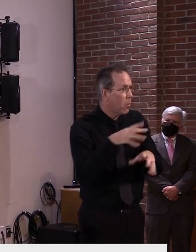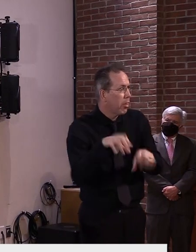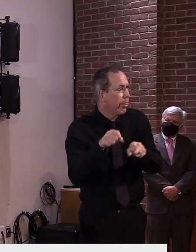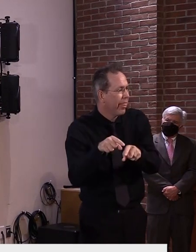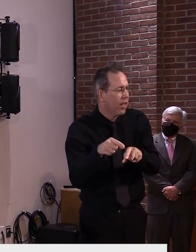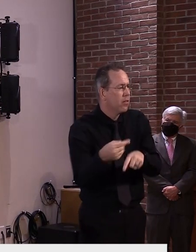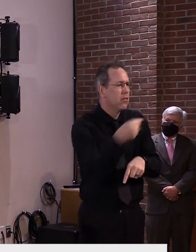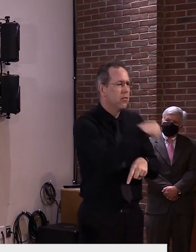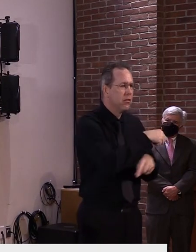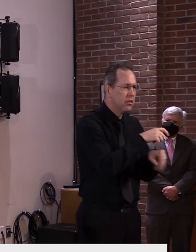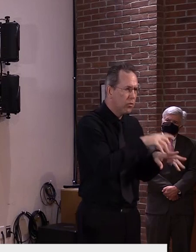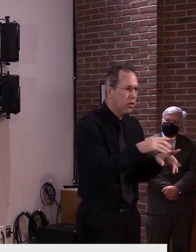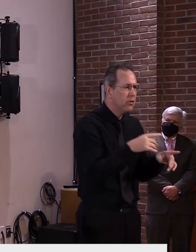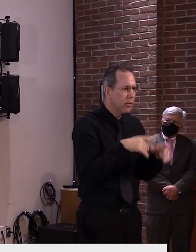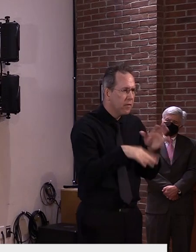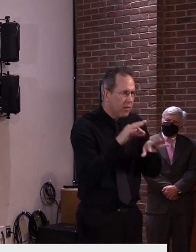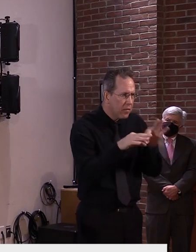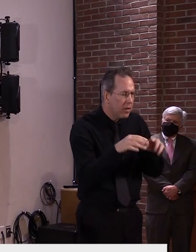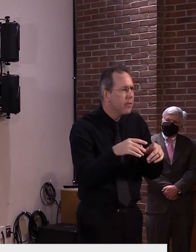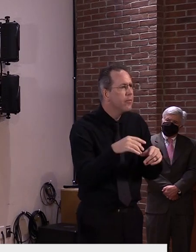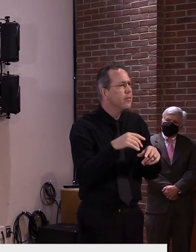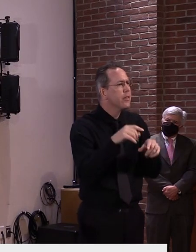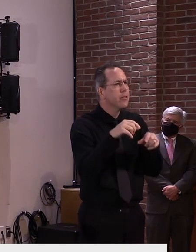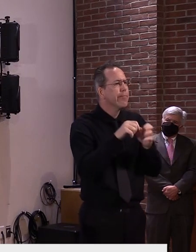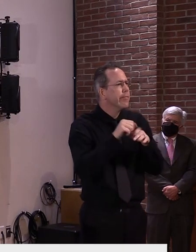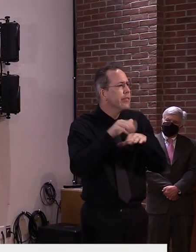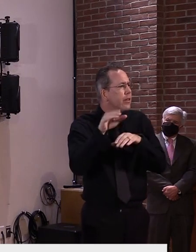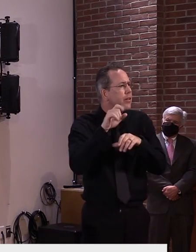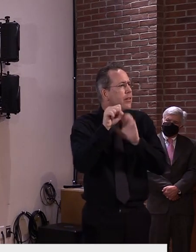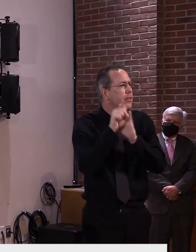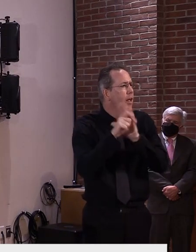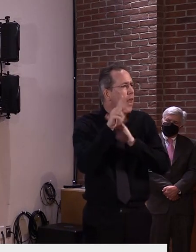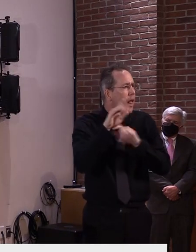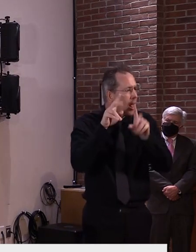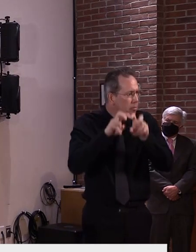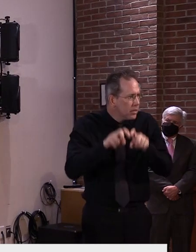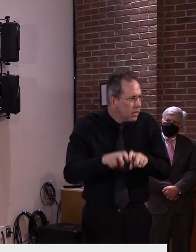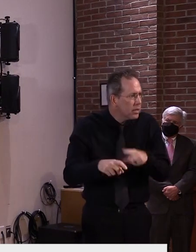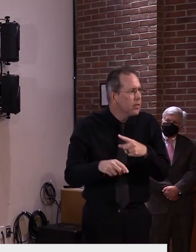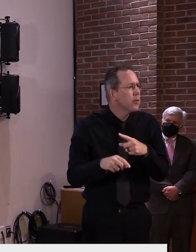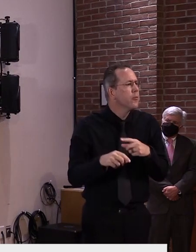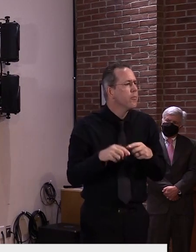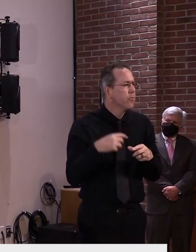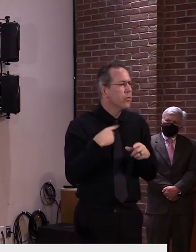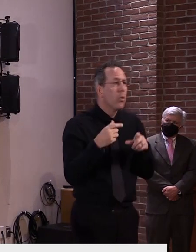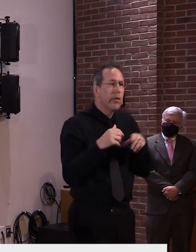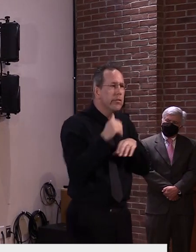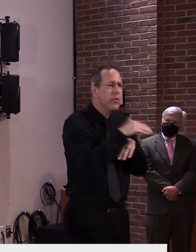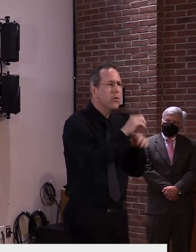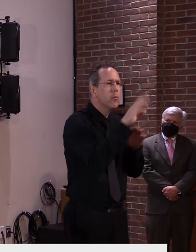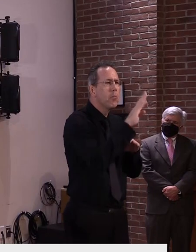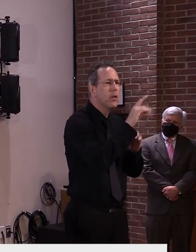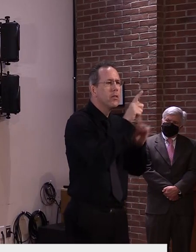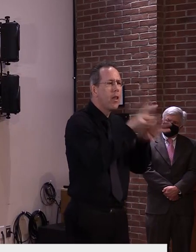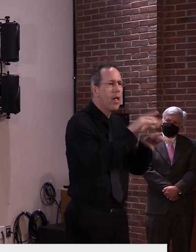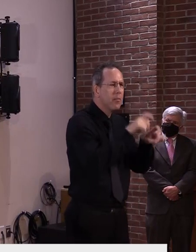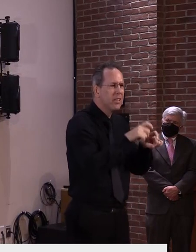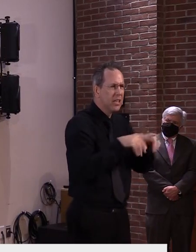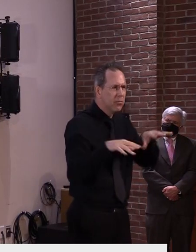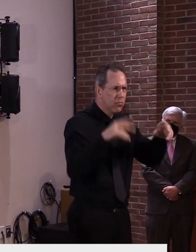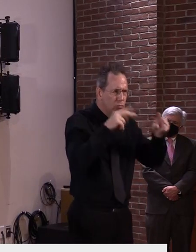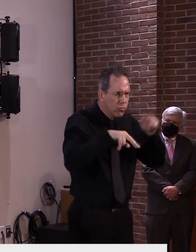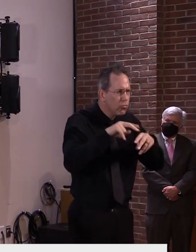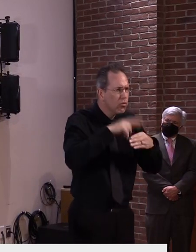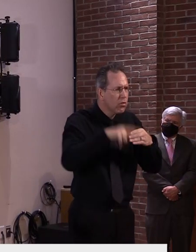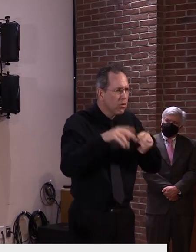UVM lab, or the Broad Institute in Boston, just like the majority of our other tests that